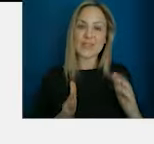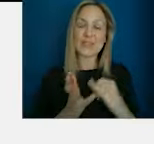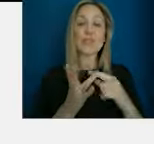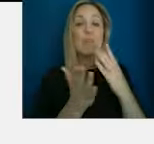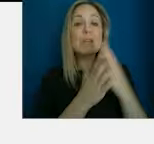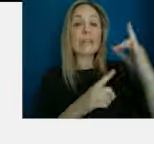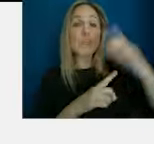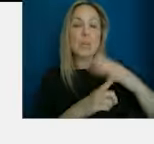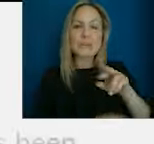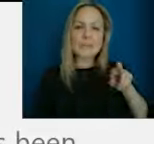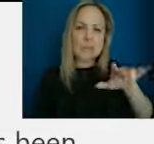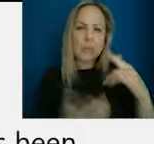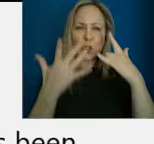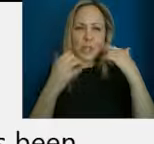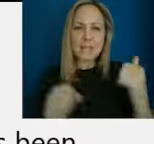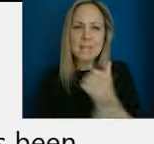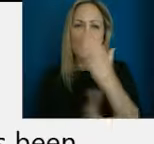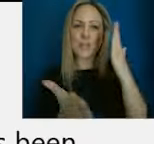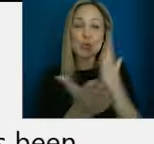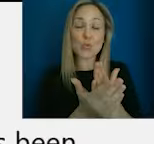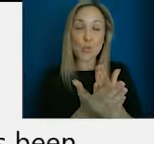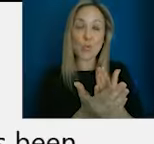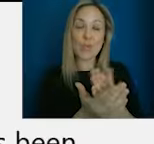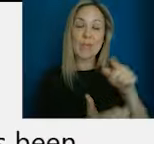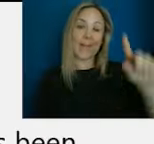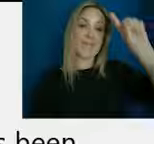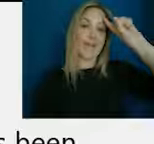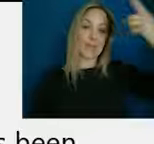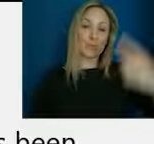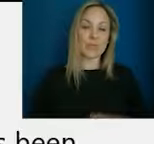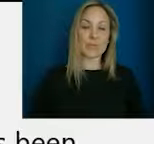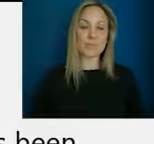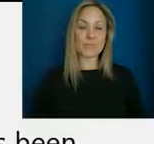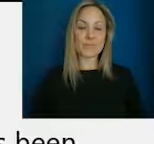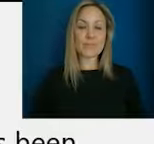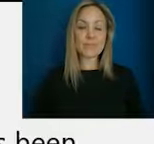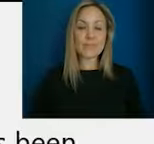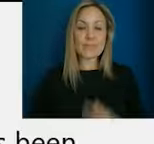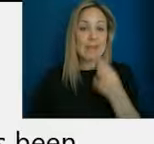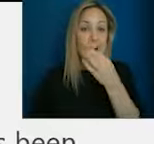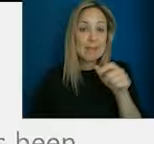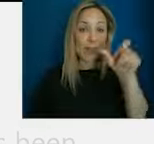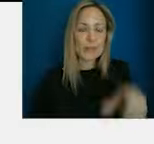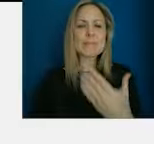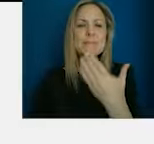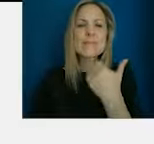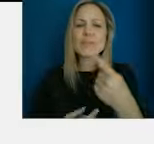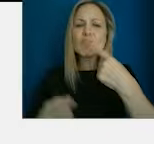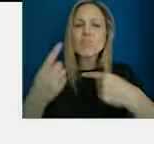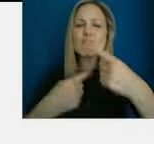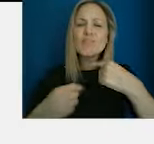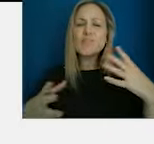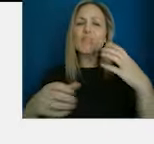have been understood. Ask the person to recap what has been taught so you can be sure they have understood correctly and